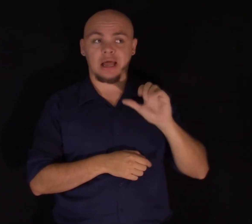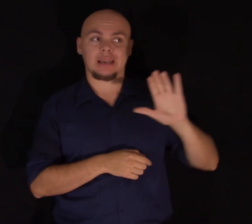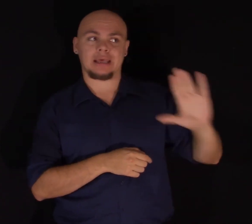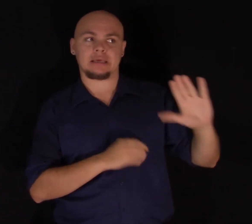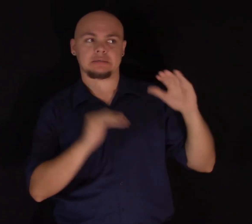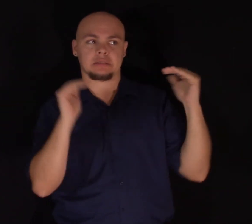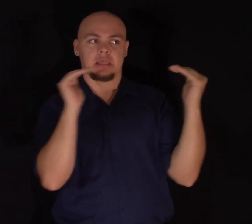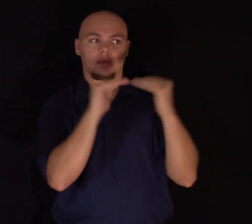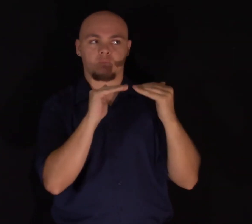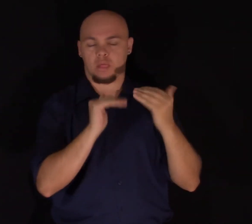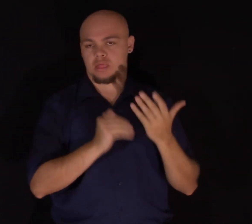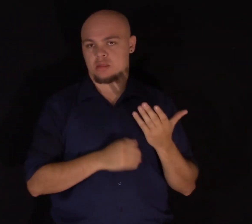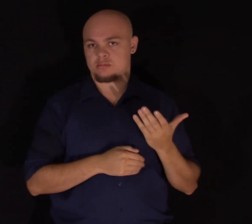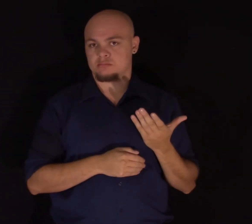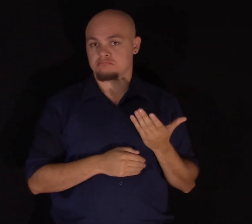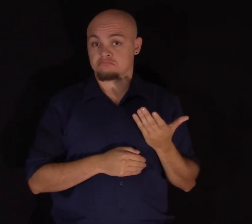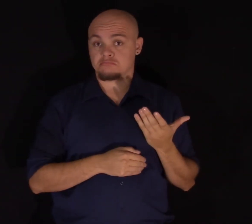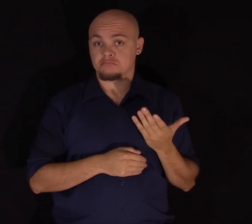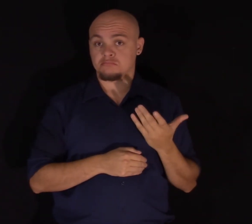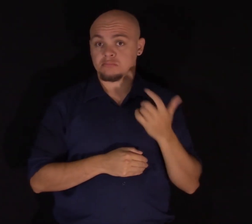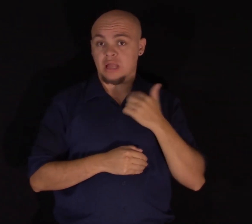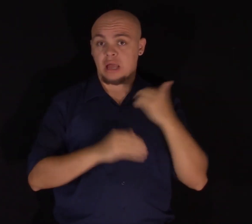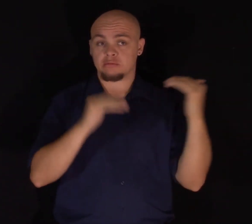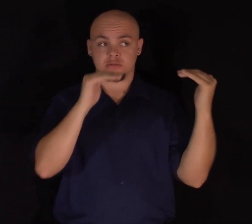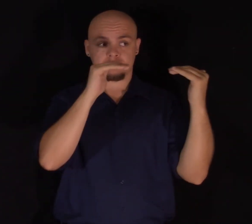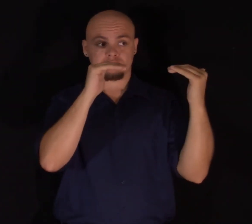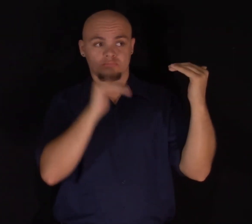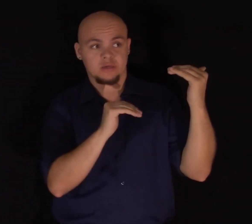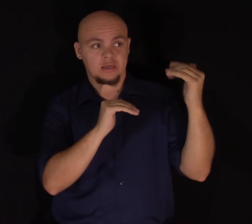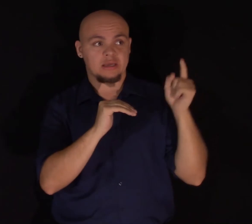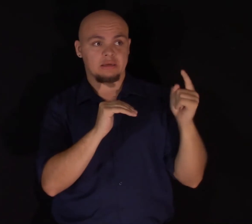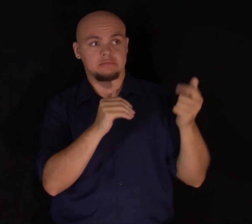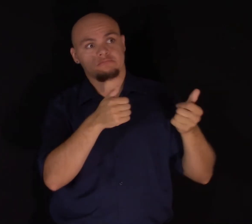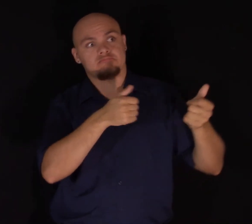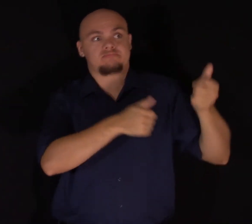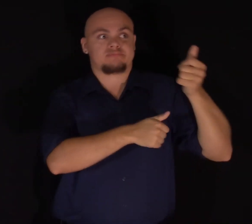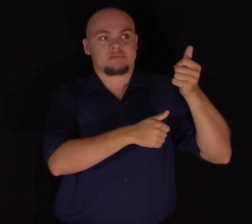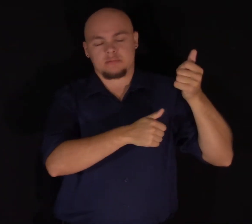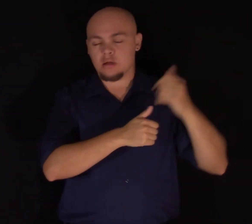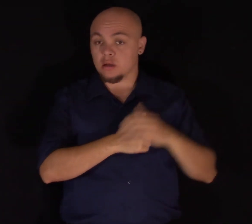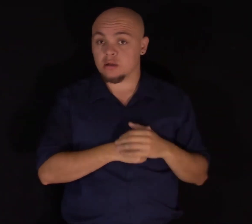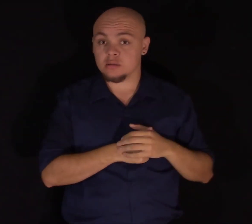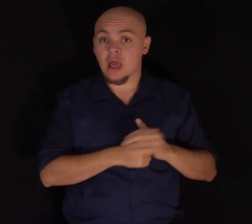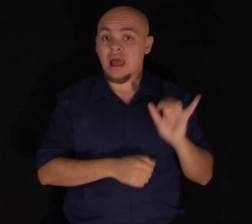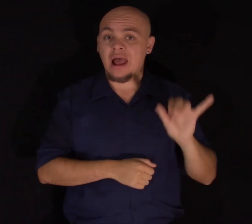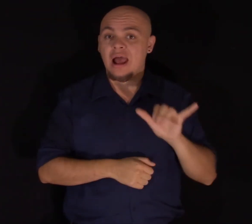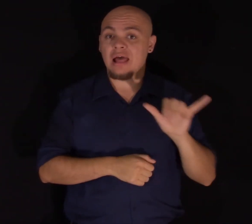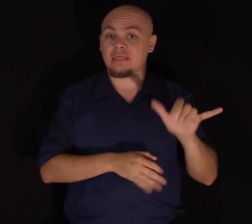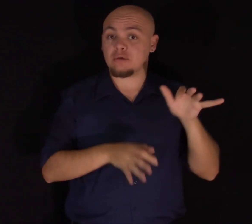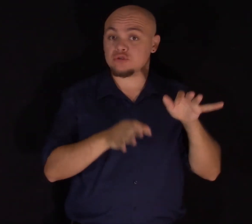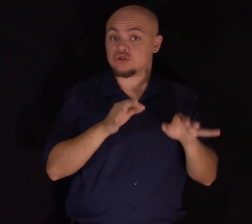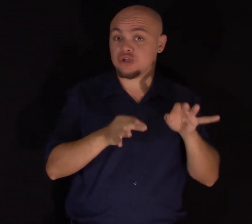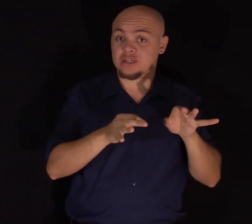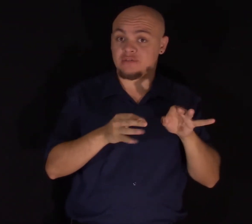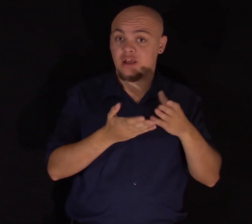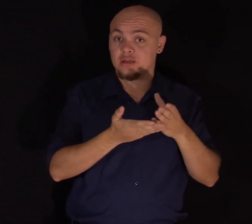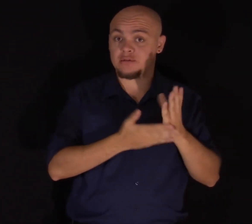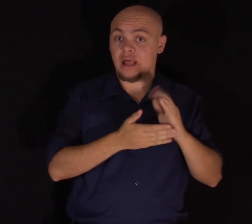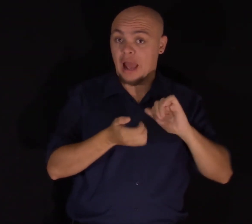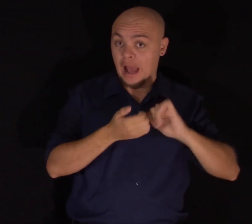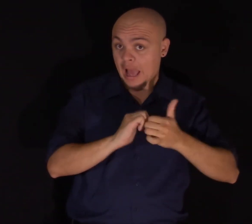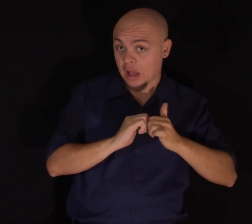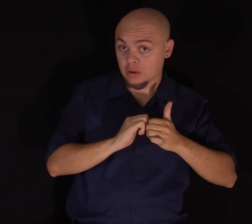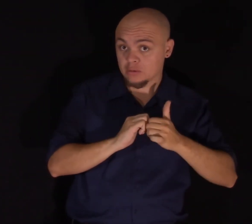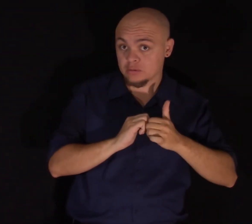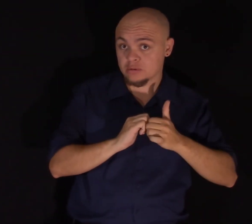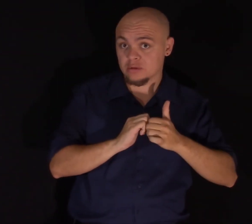equal. I was inferior, he was superior. And this was justified and determined